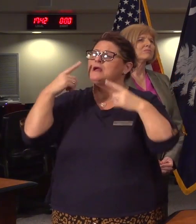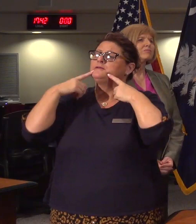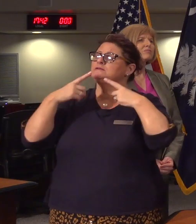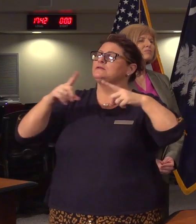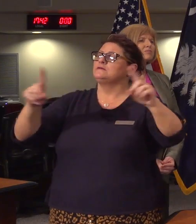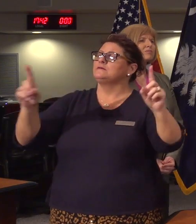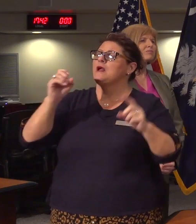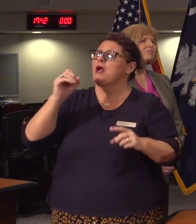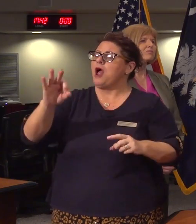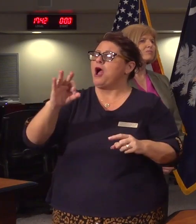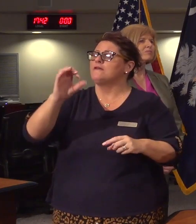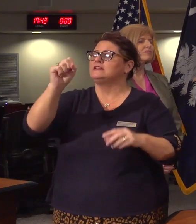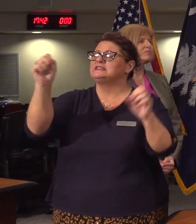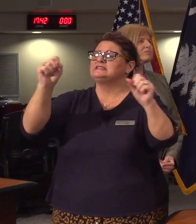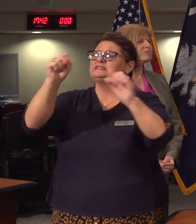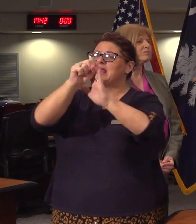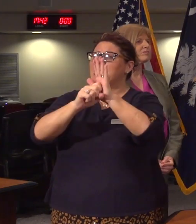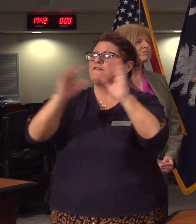hospitals throughout